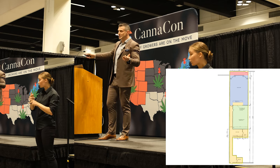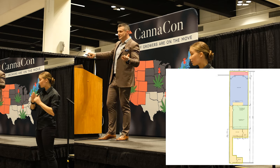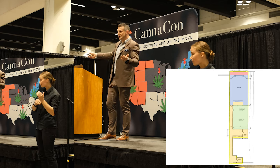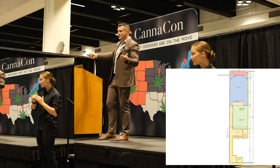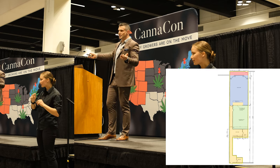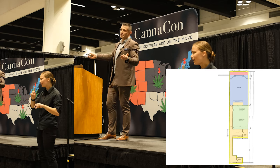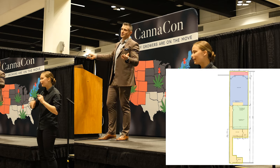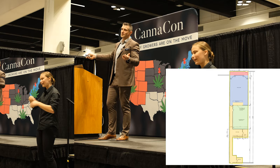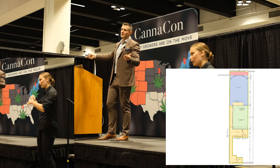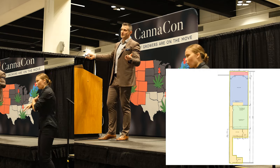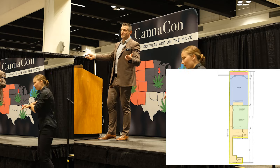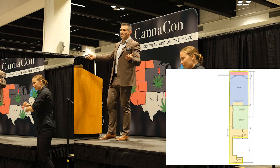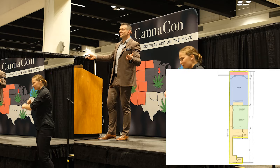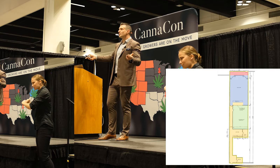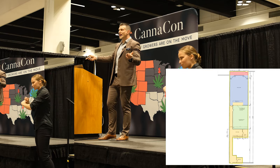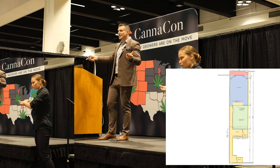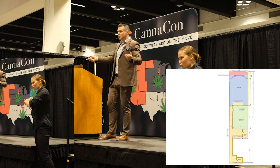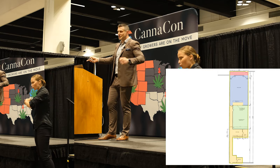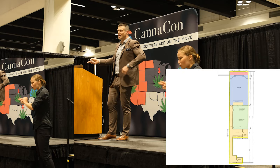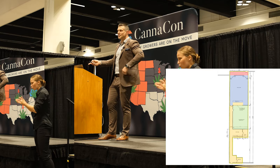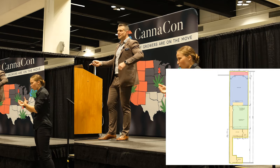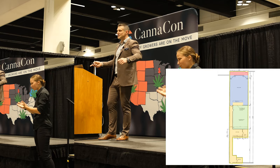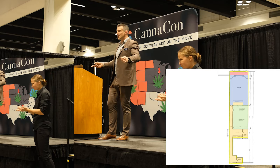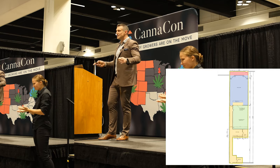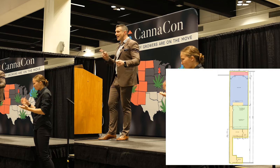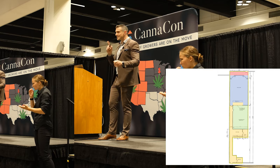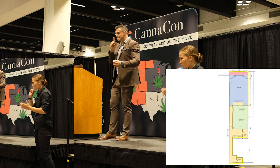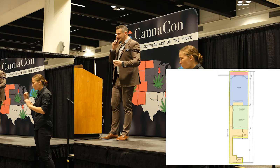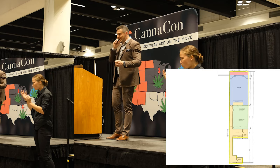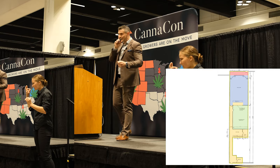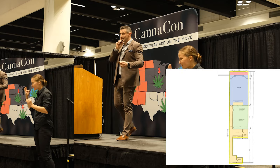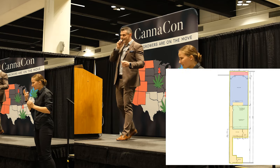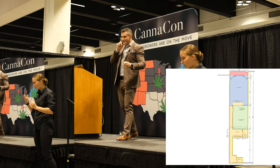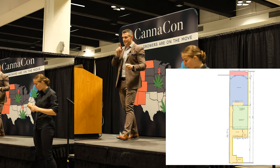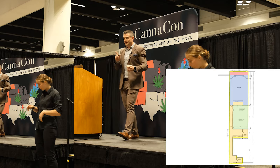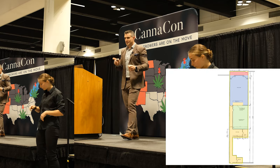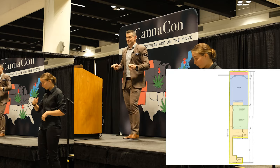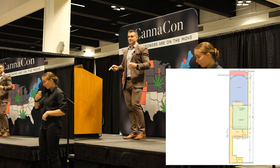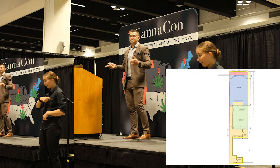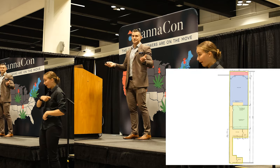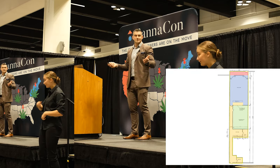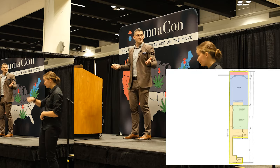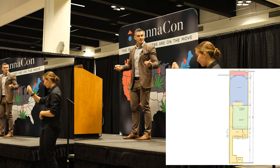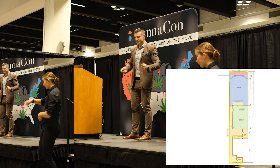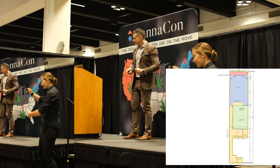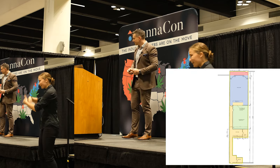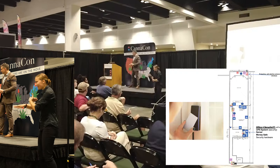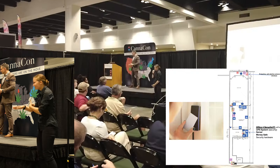able to go into your secure storage room, right? Their badge should not be able to gain them access to that area.